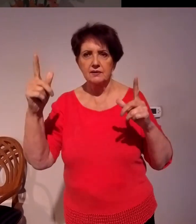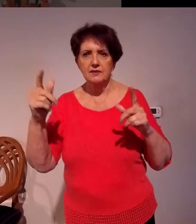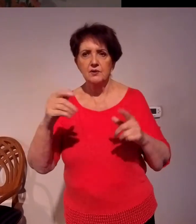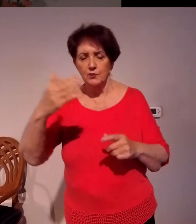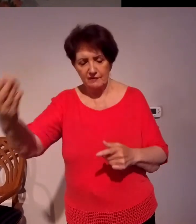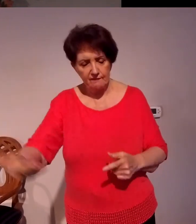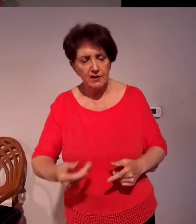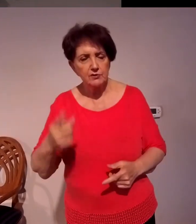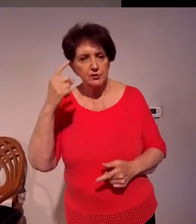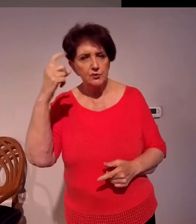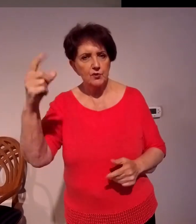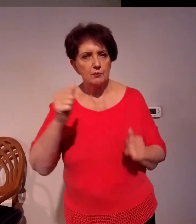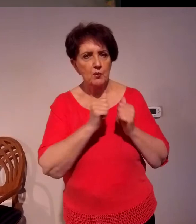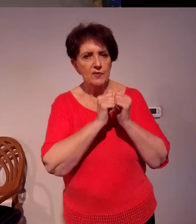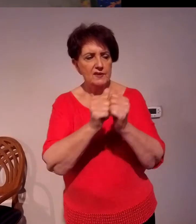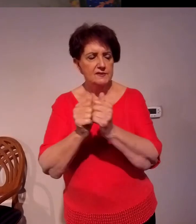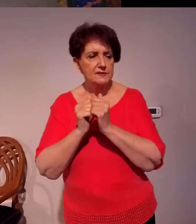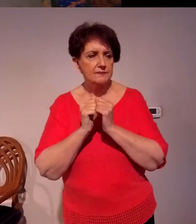us pray.